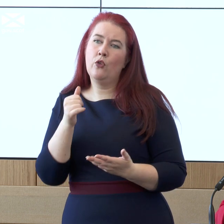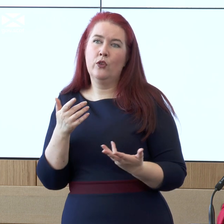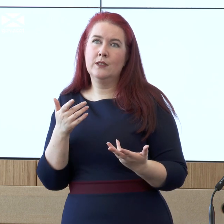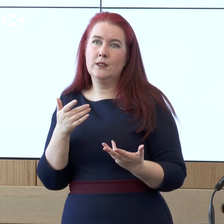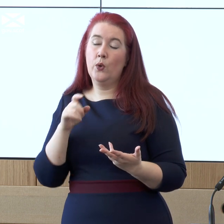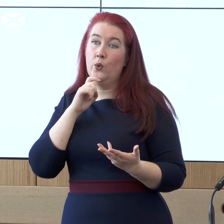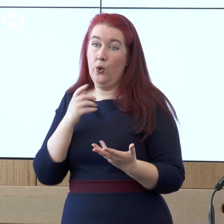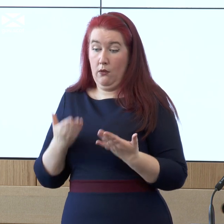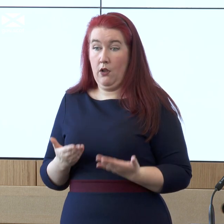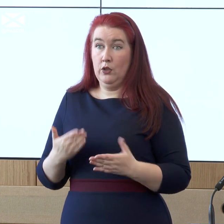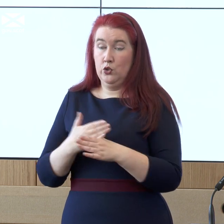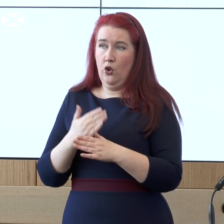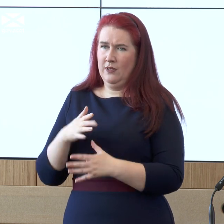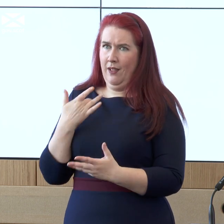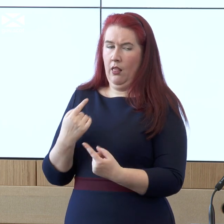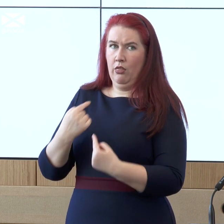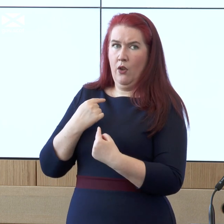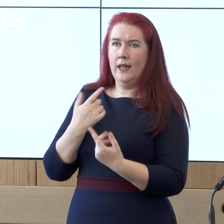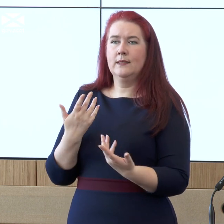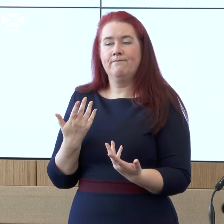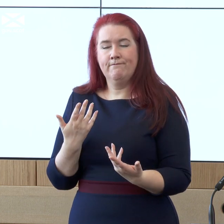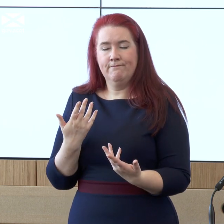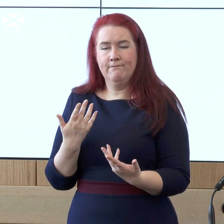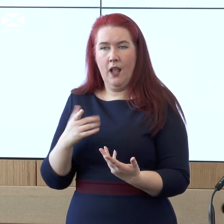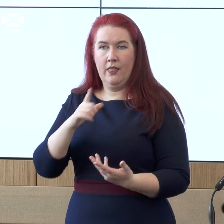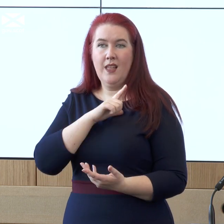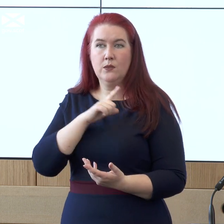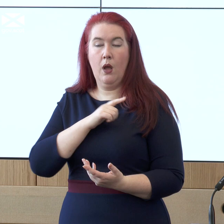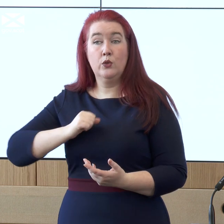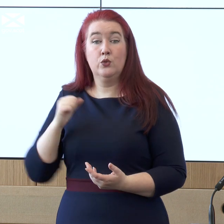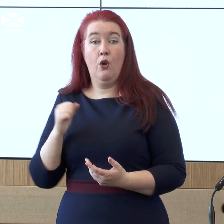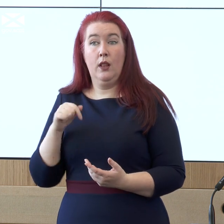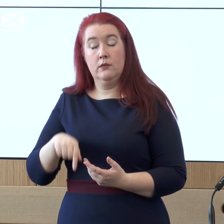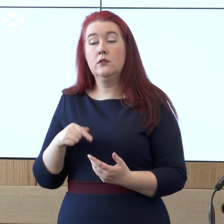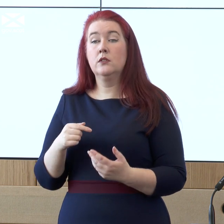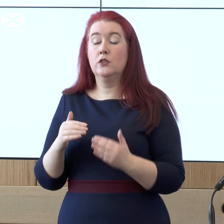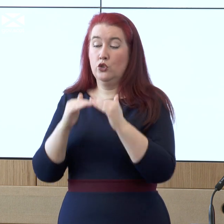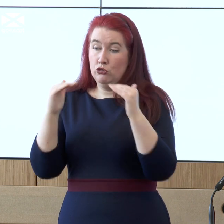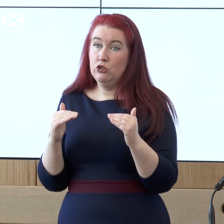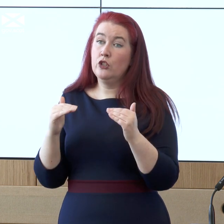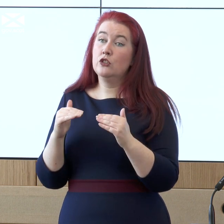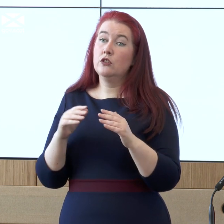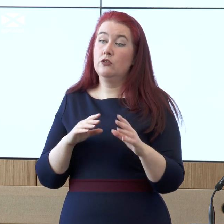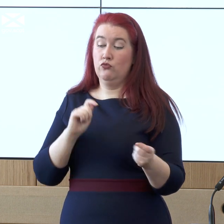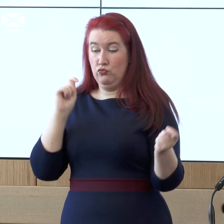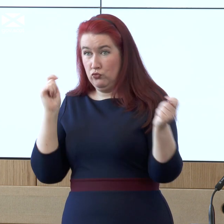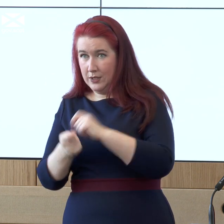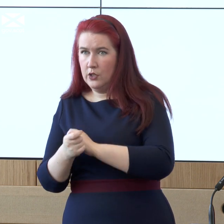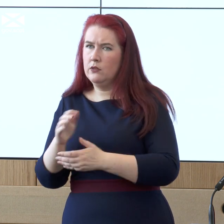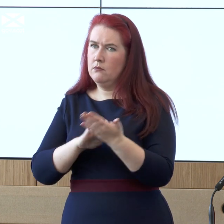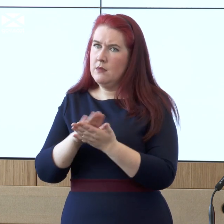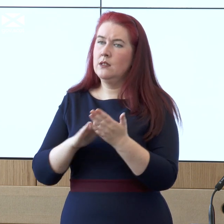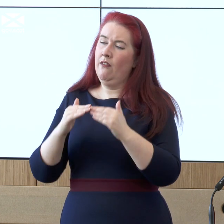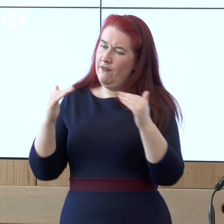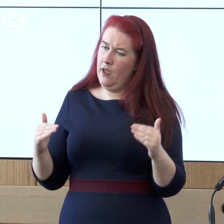current jobs feel threatened, which is why in Scotland our just transition will put fairness for workers and communities